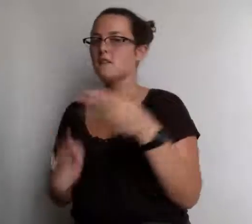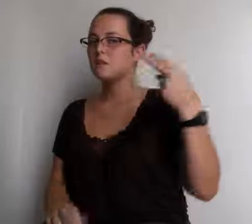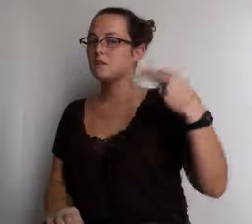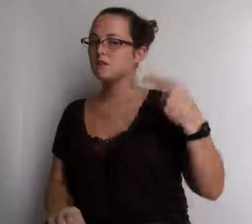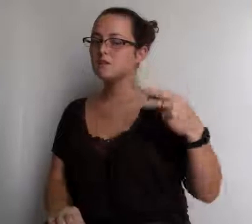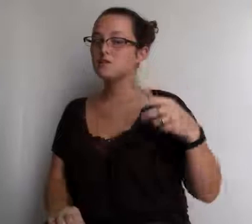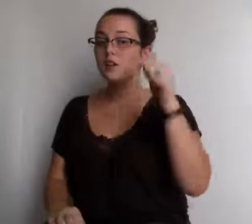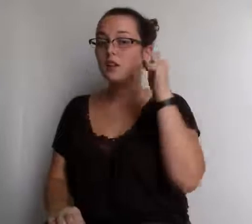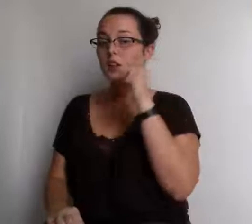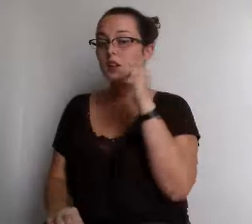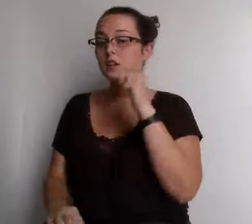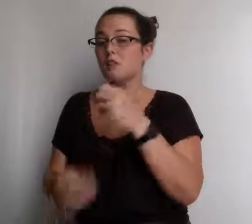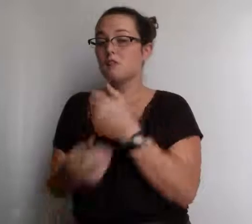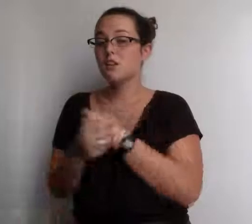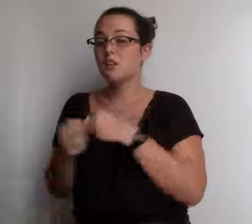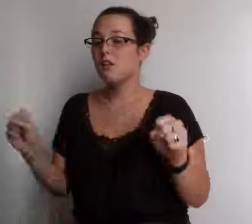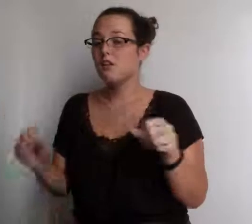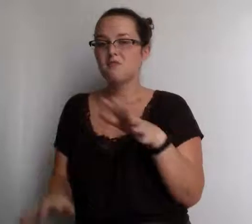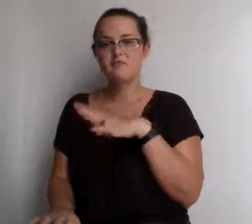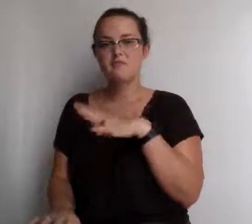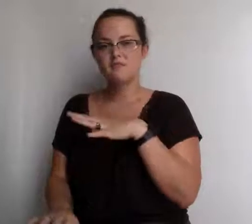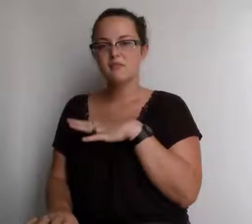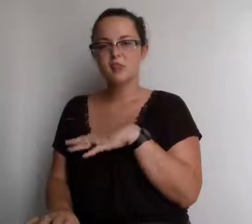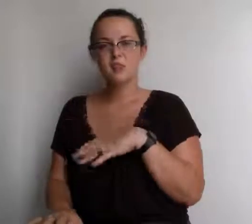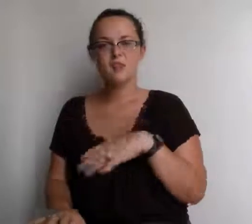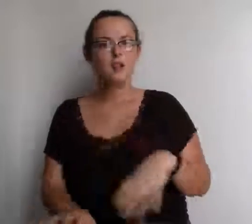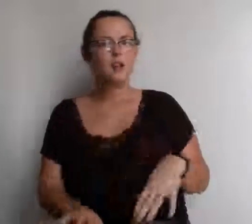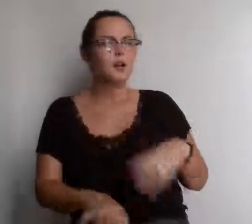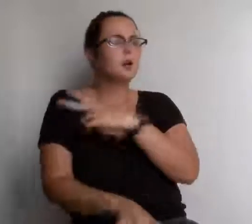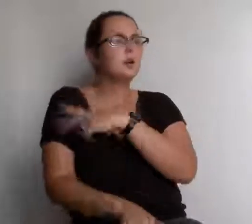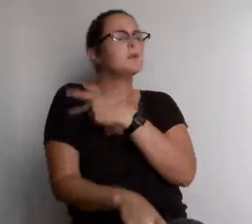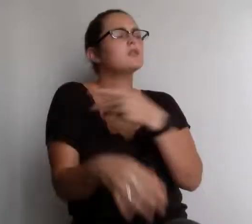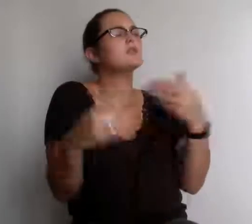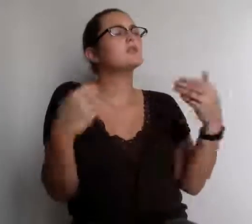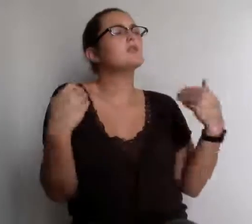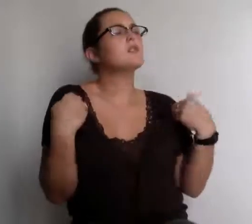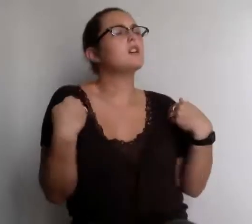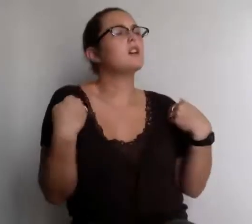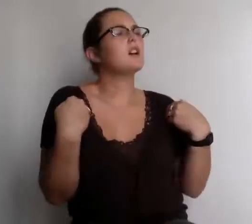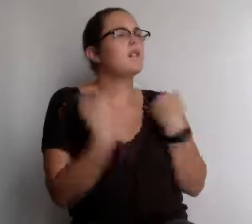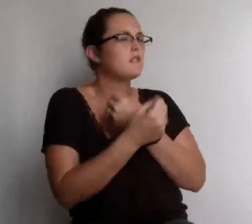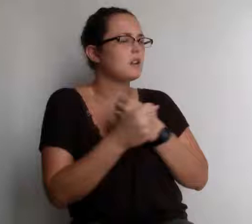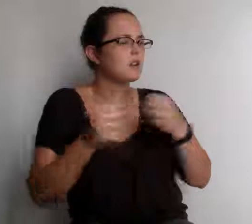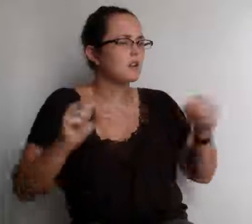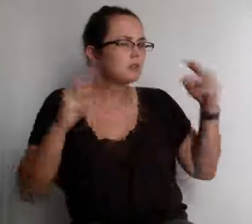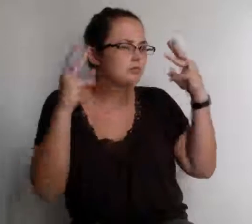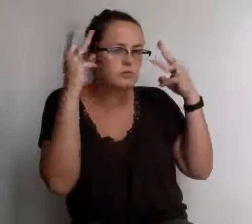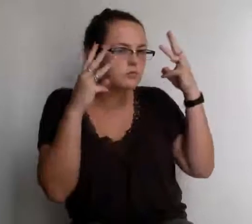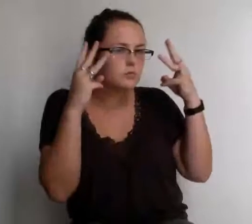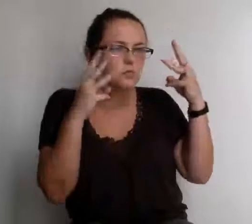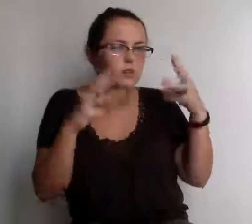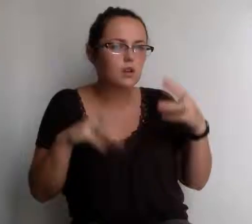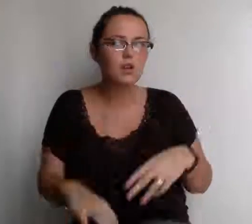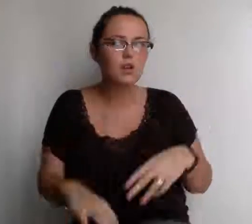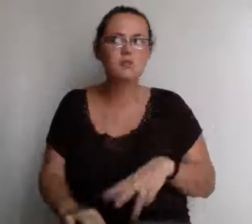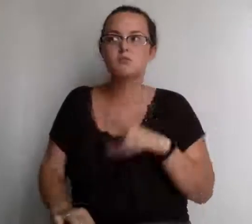health history, family history, lifestyle, and health practices. Did he have any specific health concerns? None that he brought up